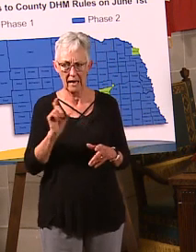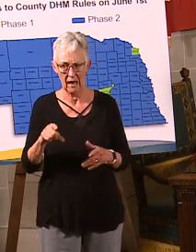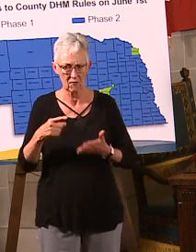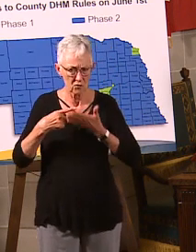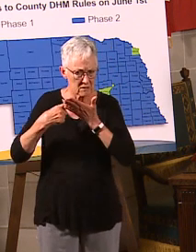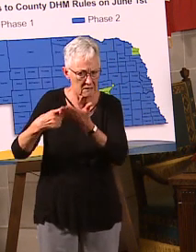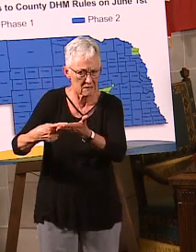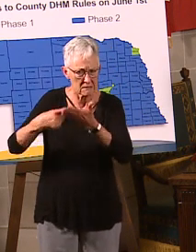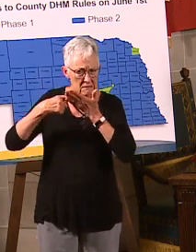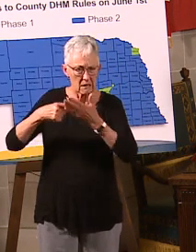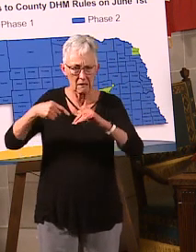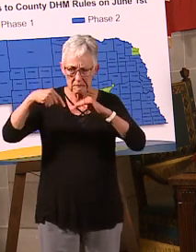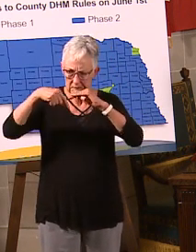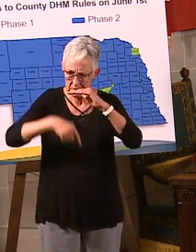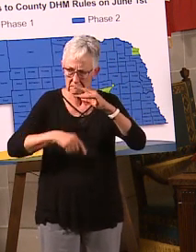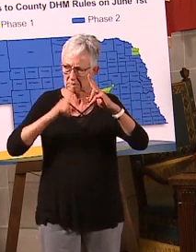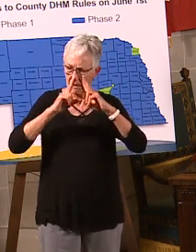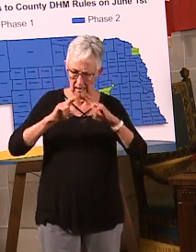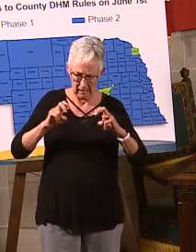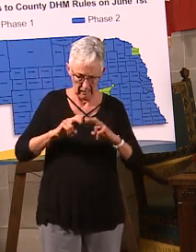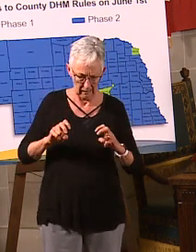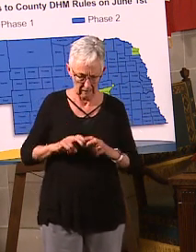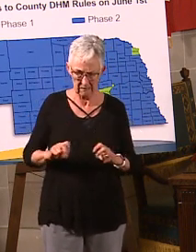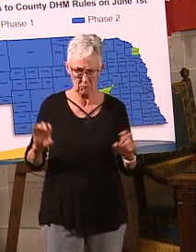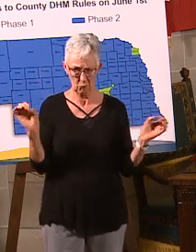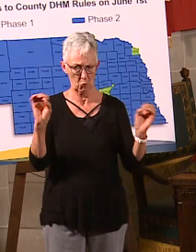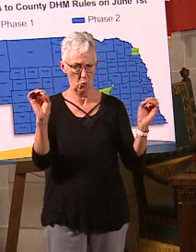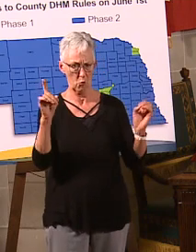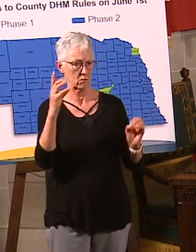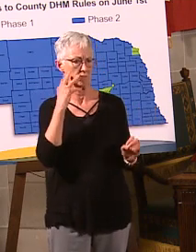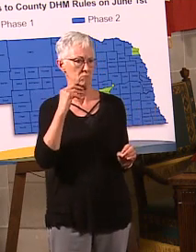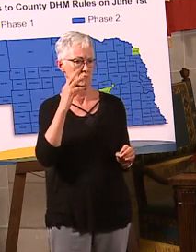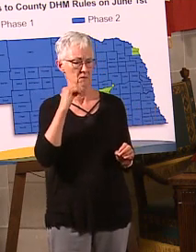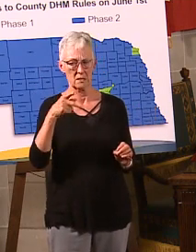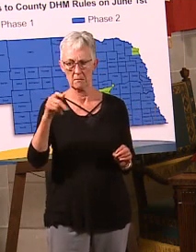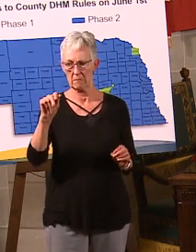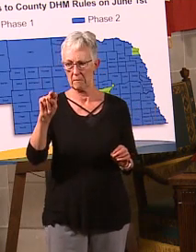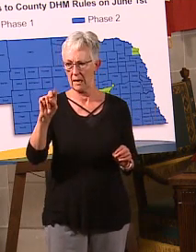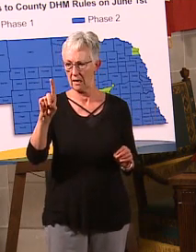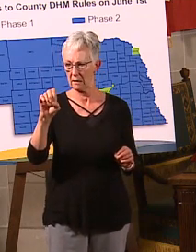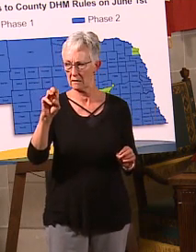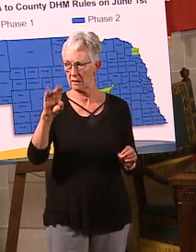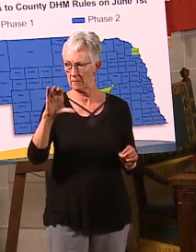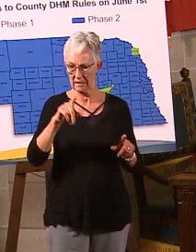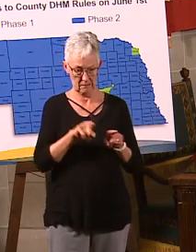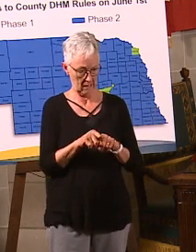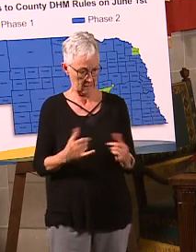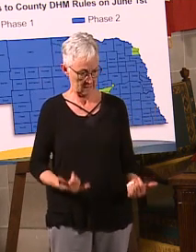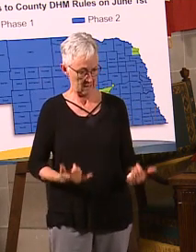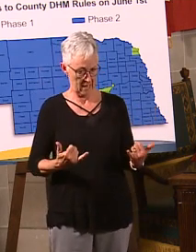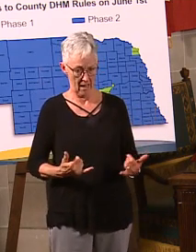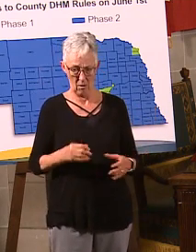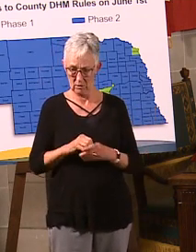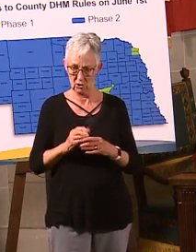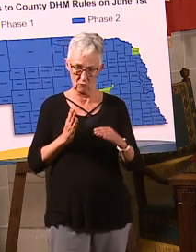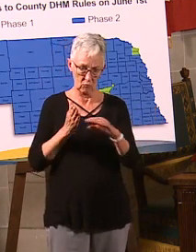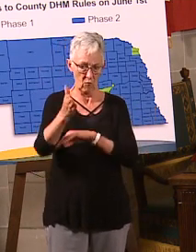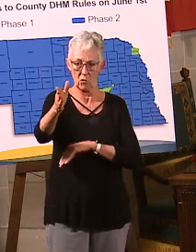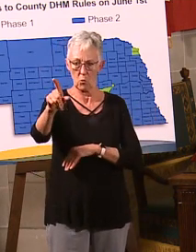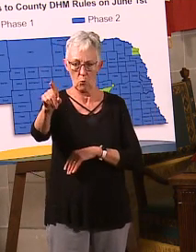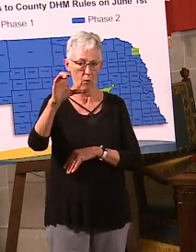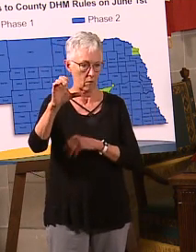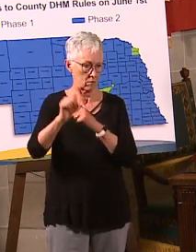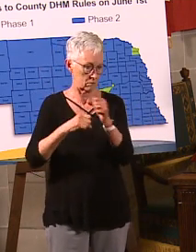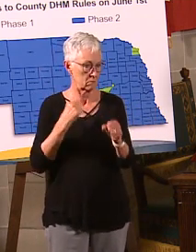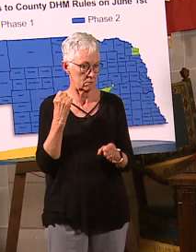faced a pandemic like this in our country in over a century. So we just try to make the best decision we can with the data we have at the time, and that's where we talk a lot with Dr.